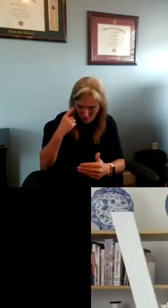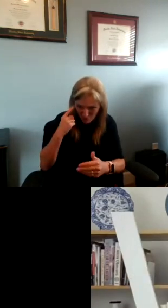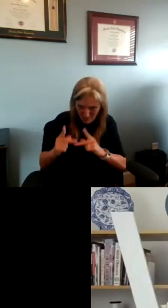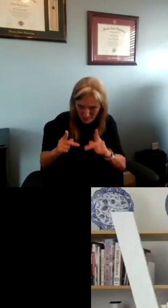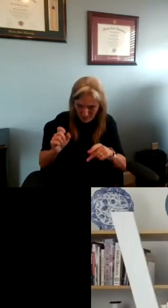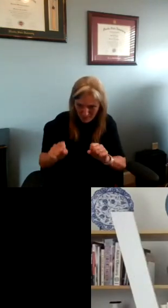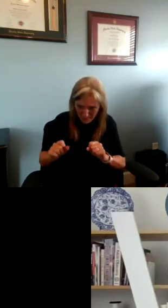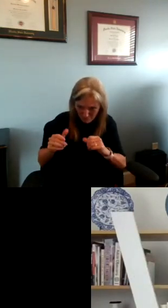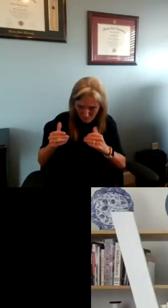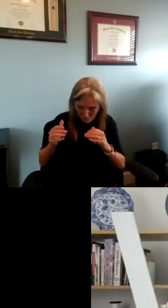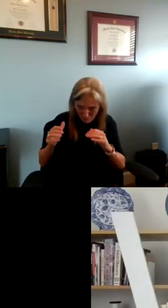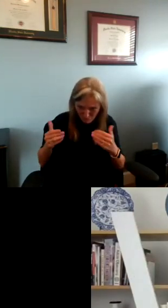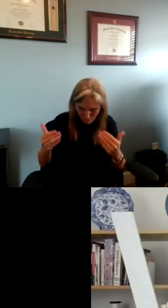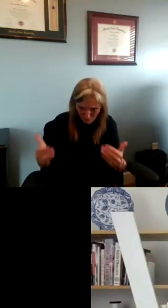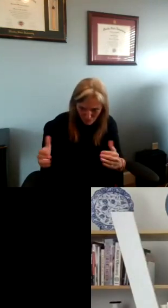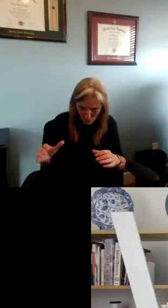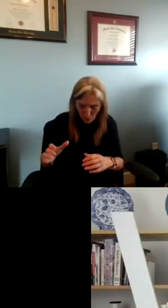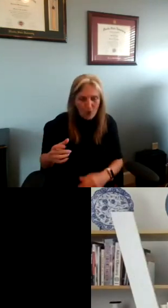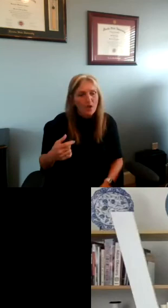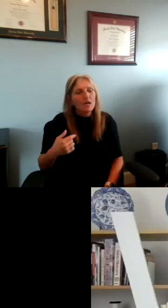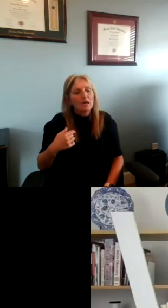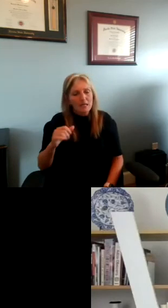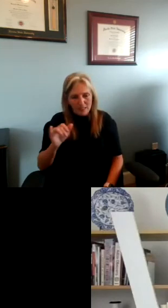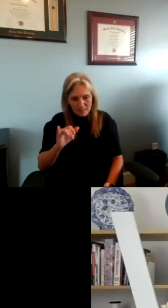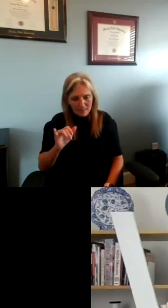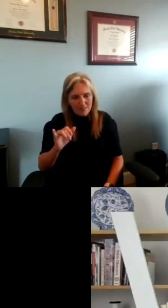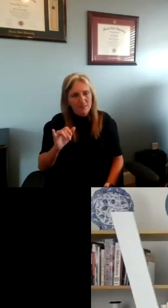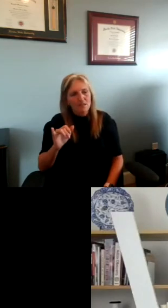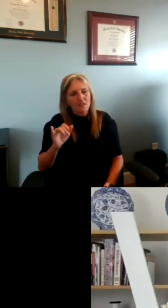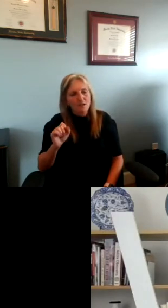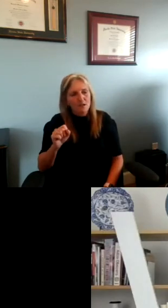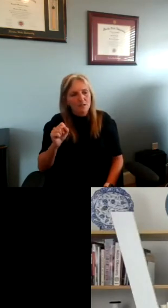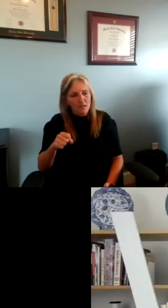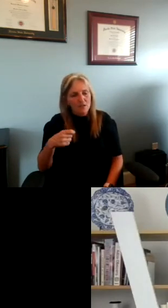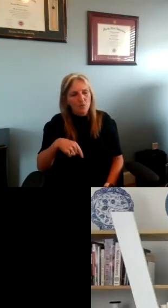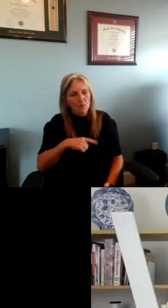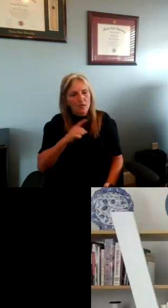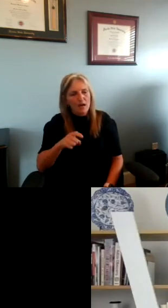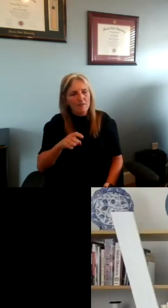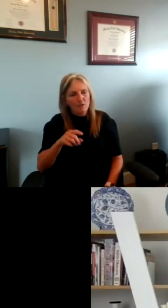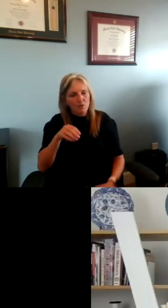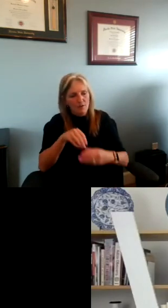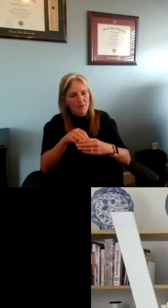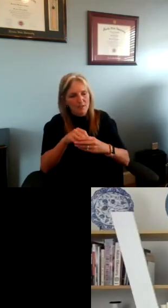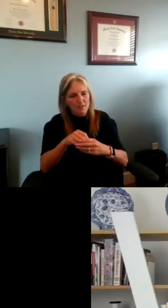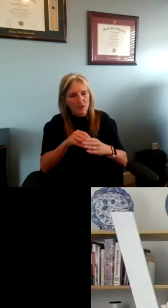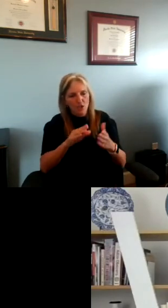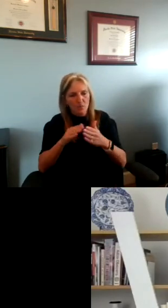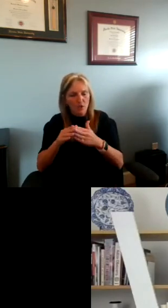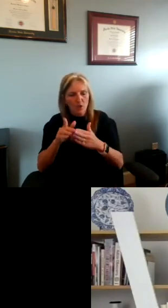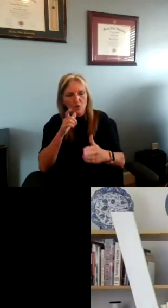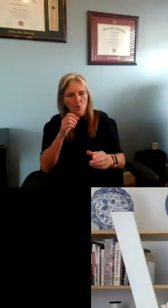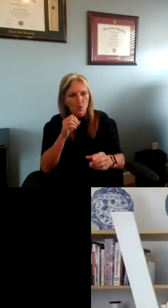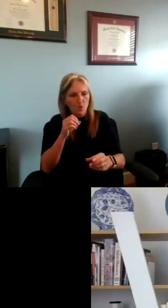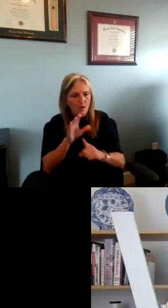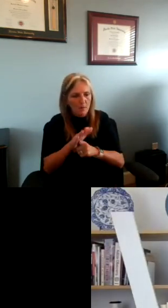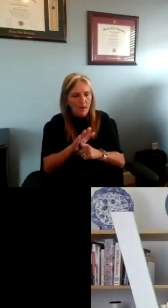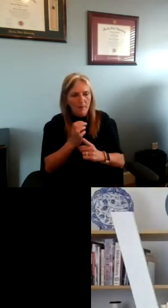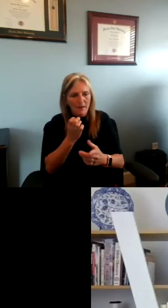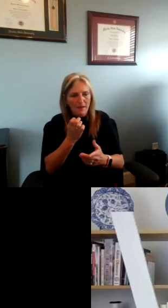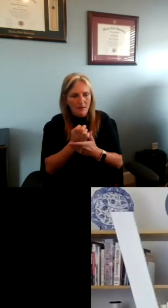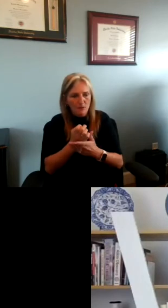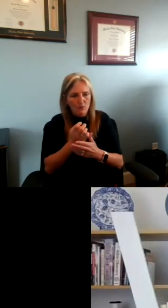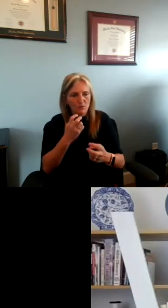know, we have, just like we have to invest in the well-being of marginalized communities who have been impacted by economic disparity and racial